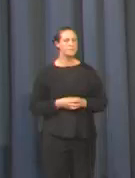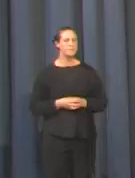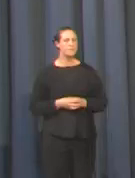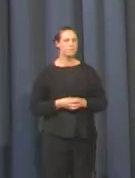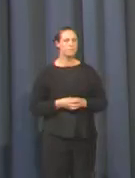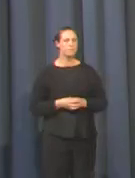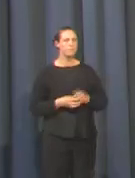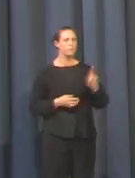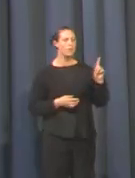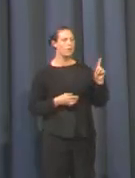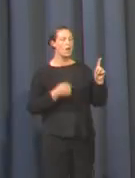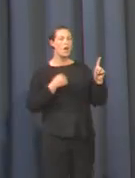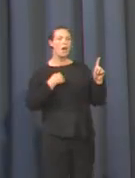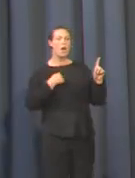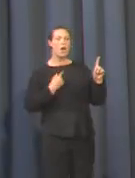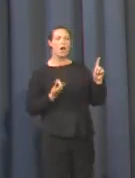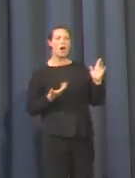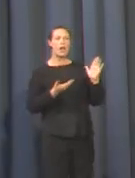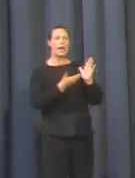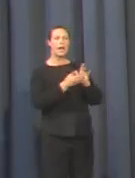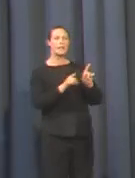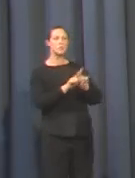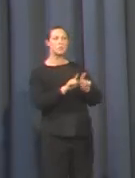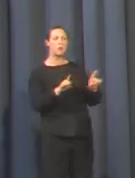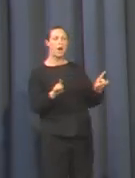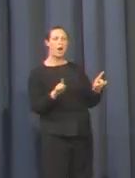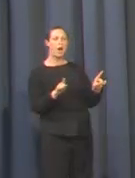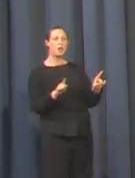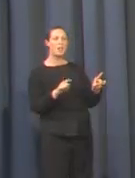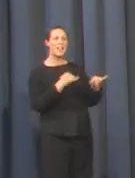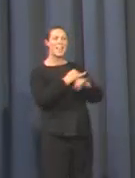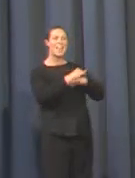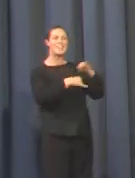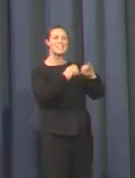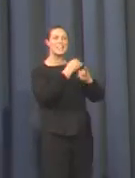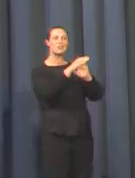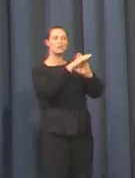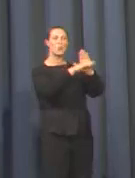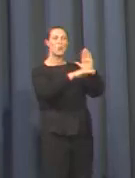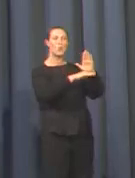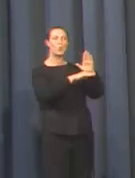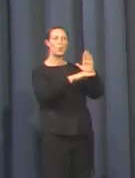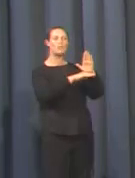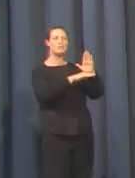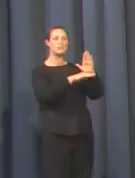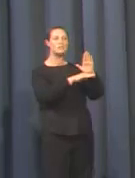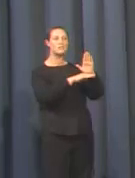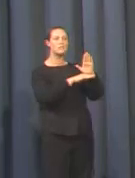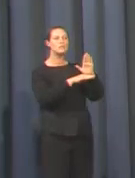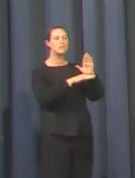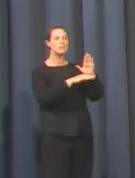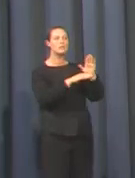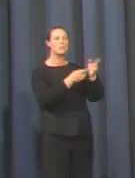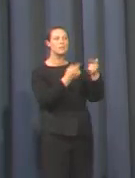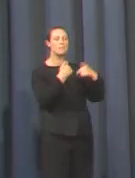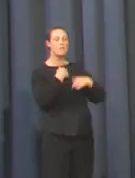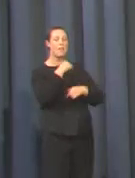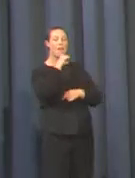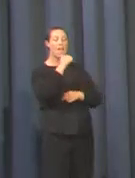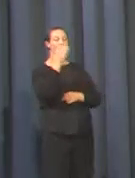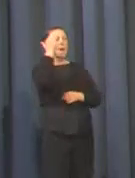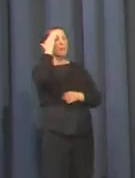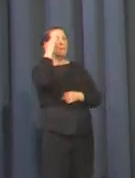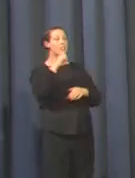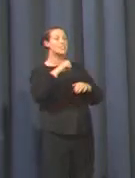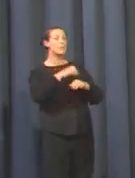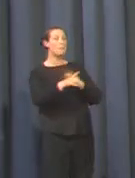I'll just add to that that international guidelines would suggest that when the mother's blood